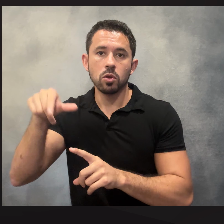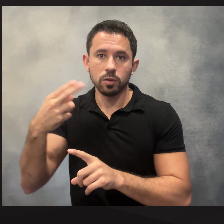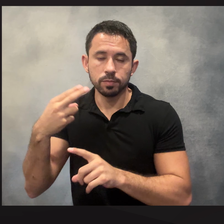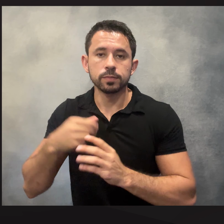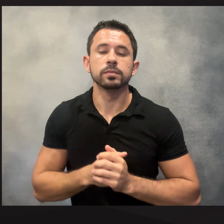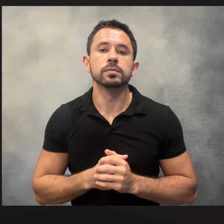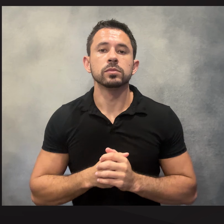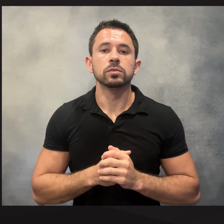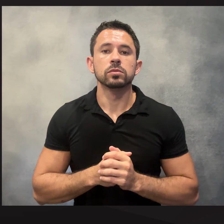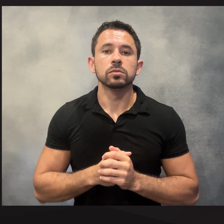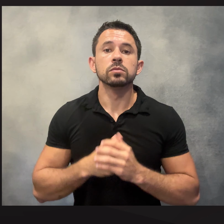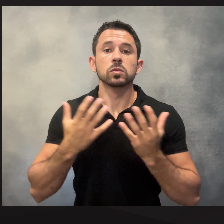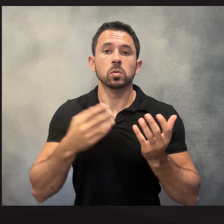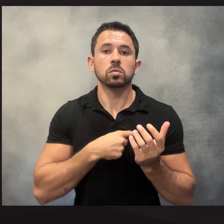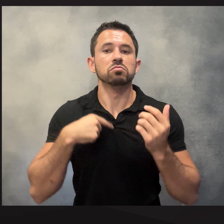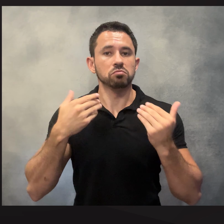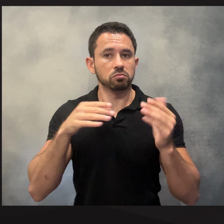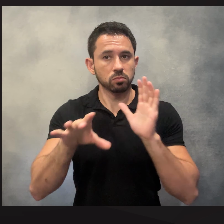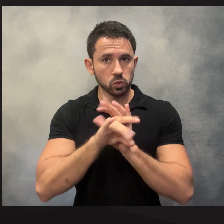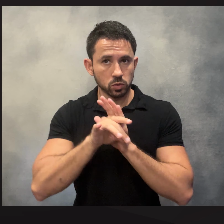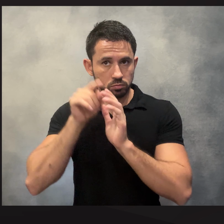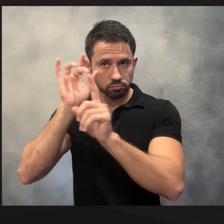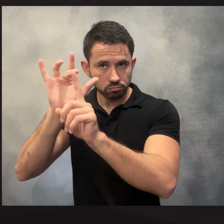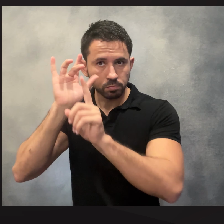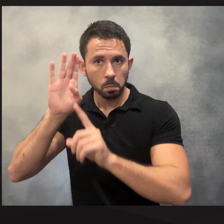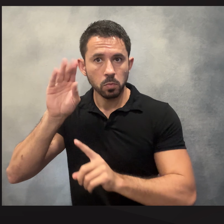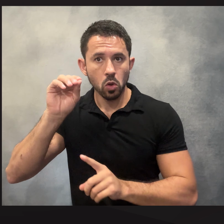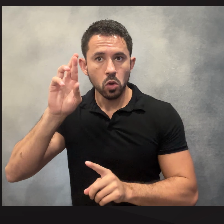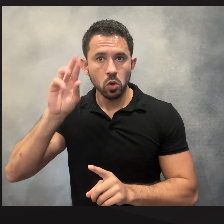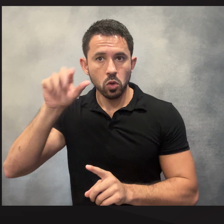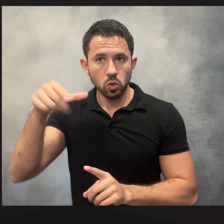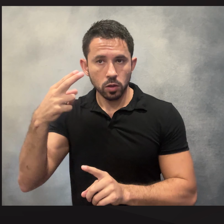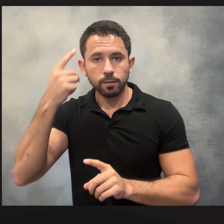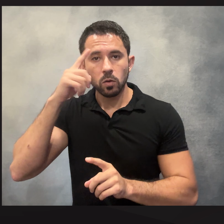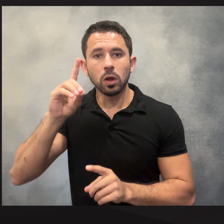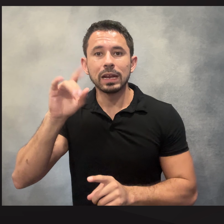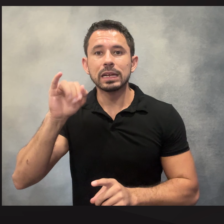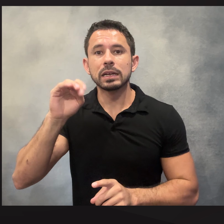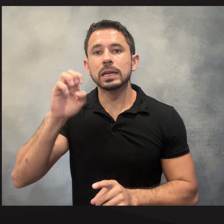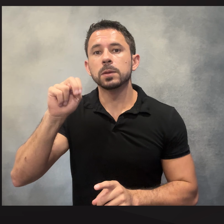So we go ahead and choose borough for the dimension.